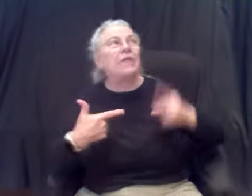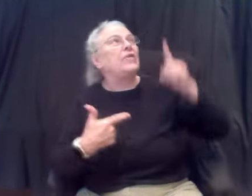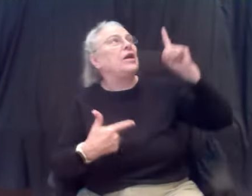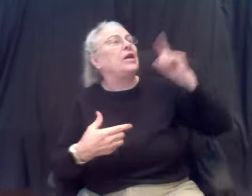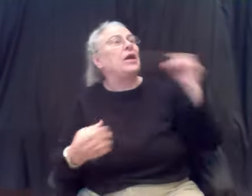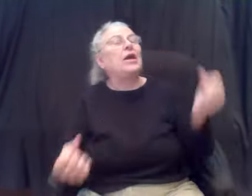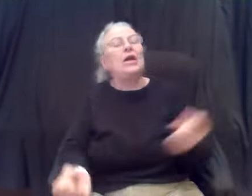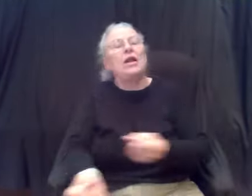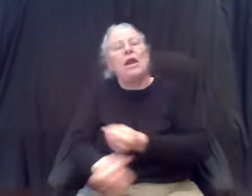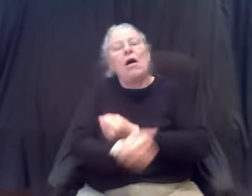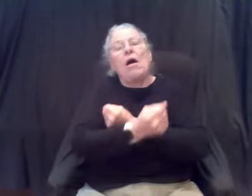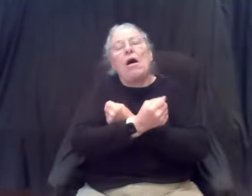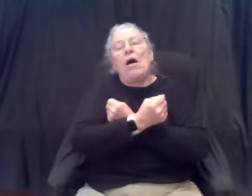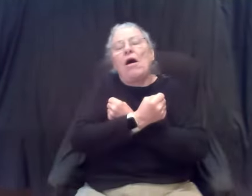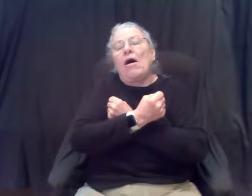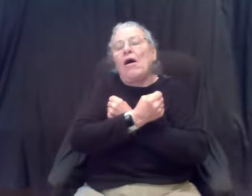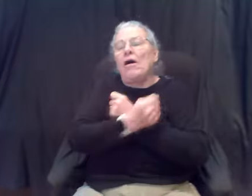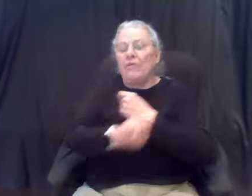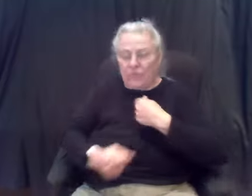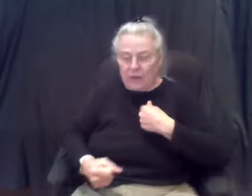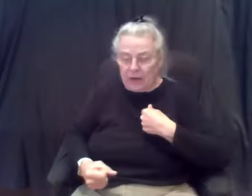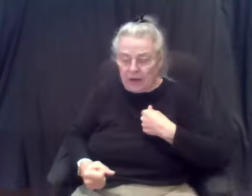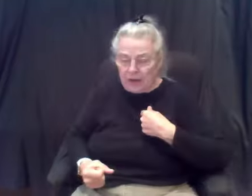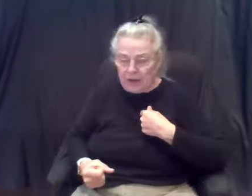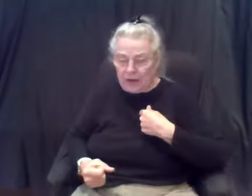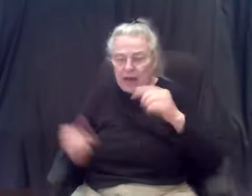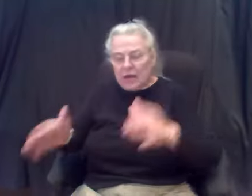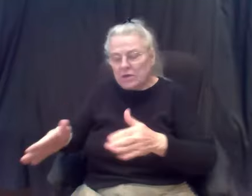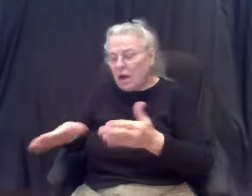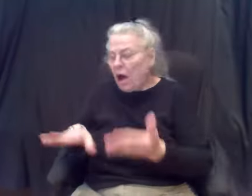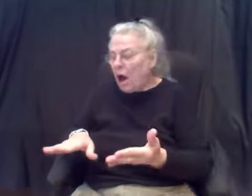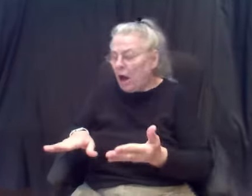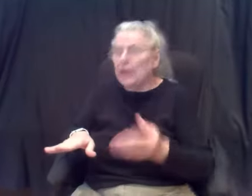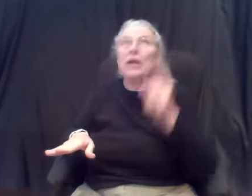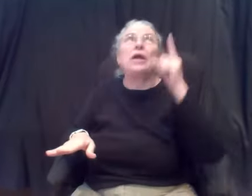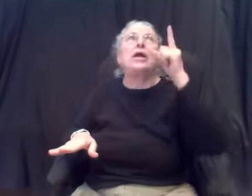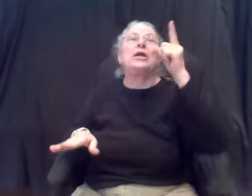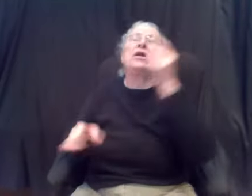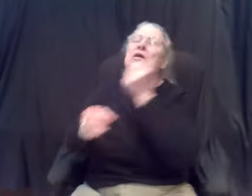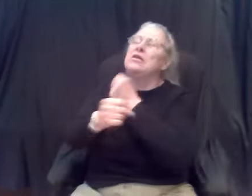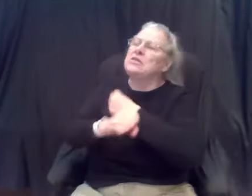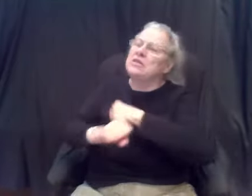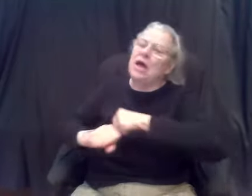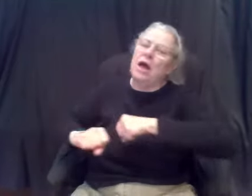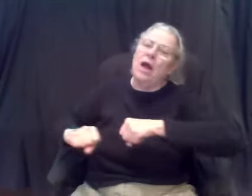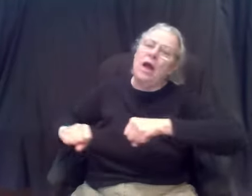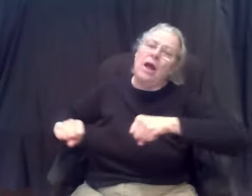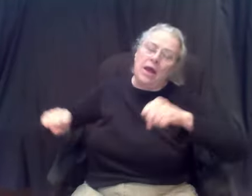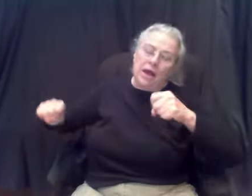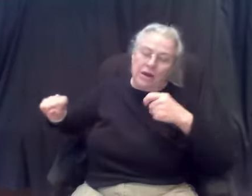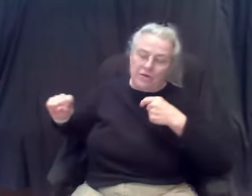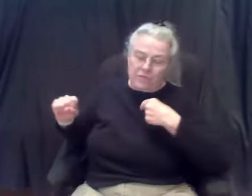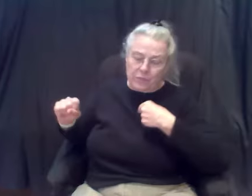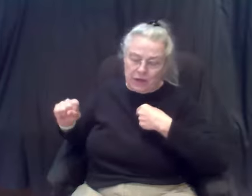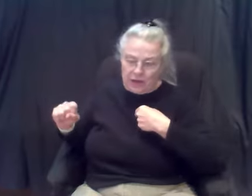Living he loved me, dying he saved